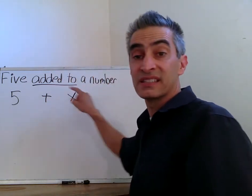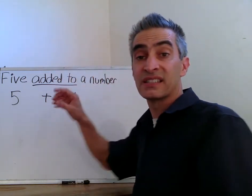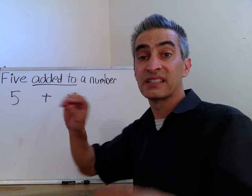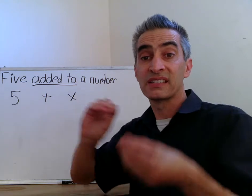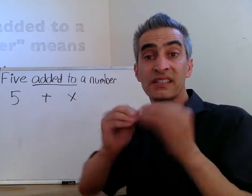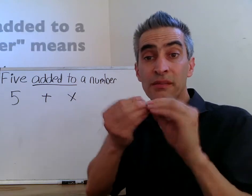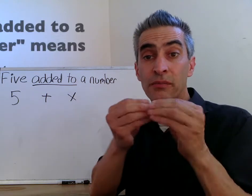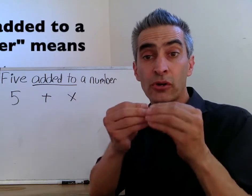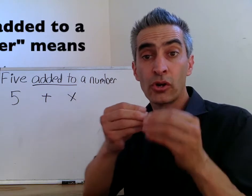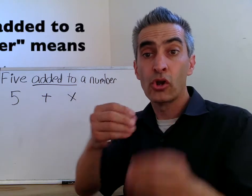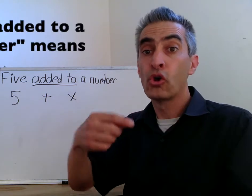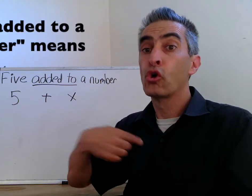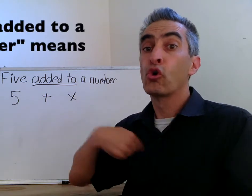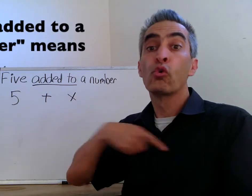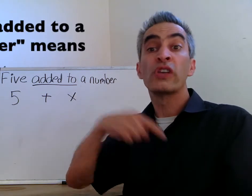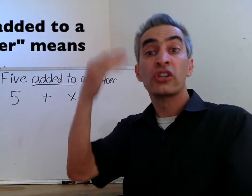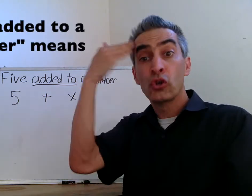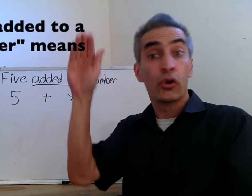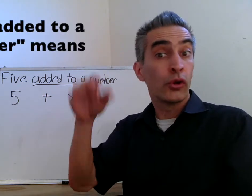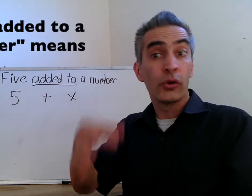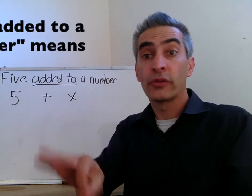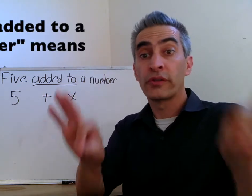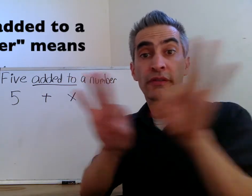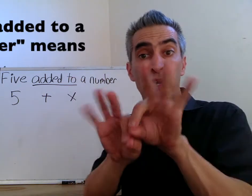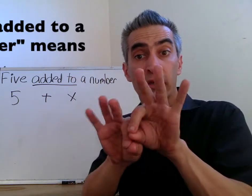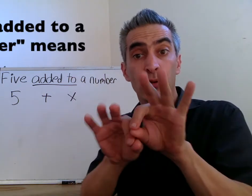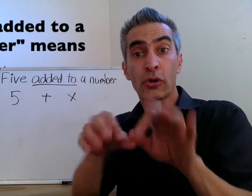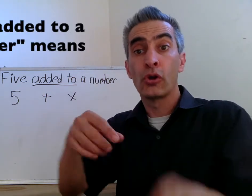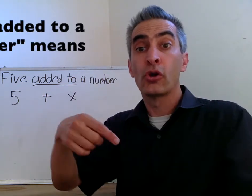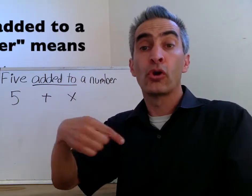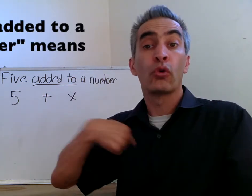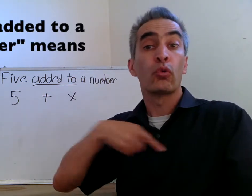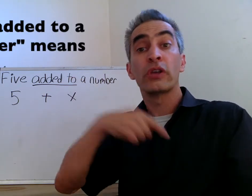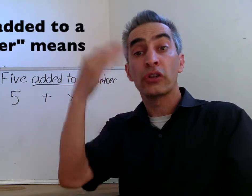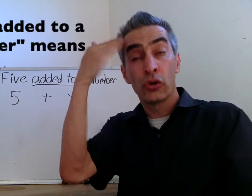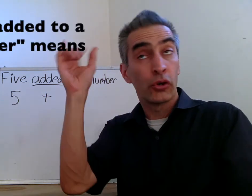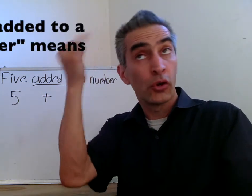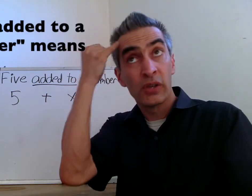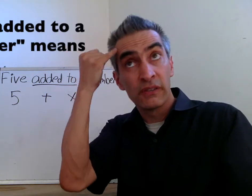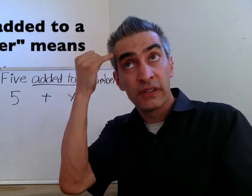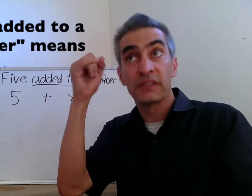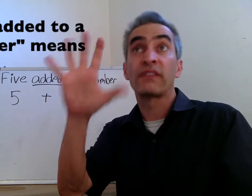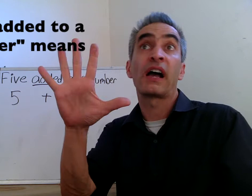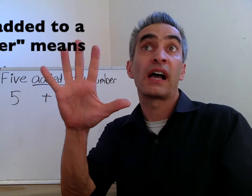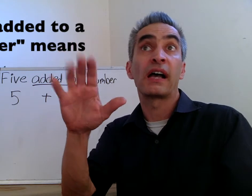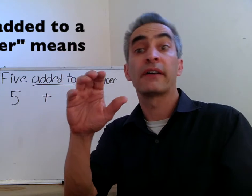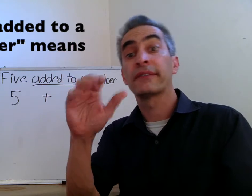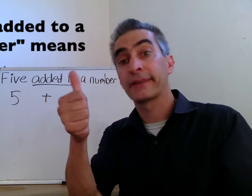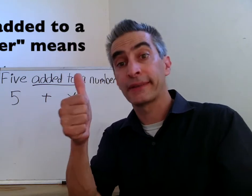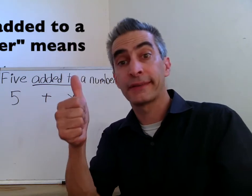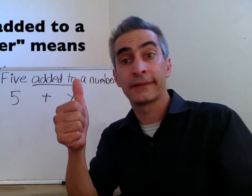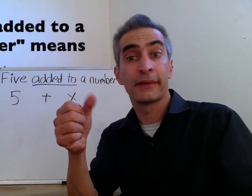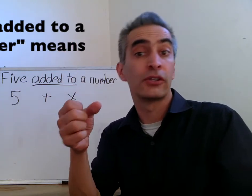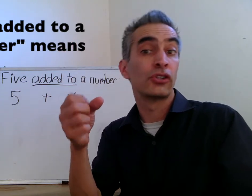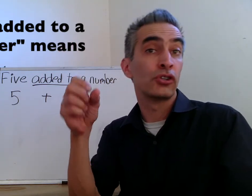This x is something that we really don't know its value. We don't know if it's a 5, a 10,